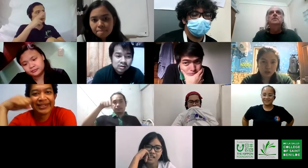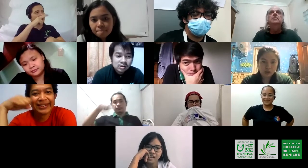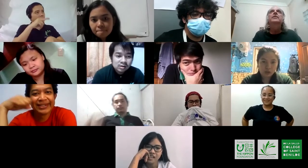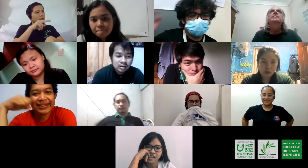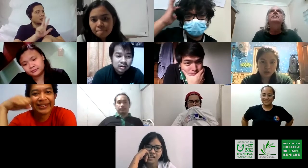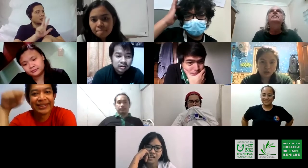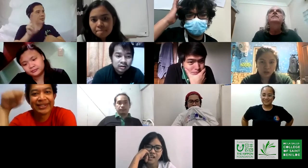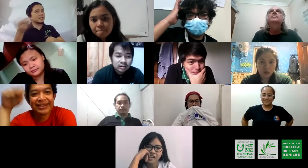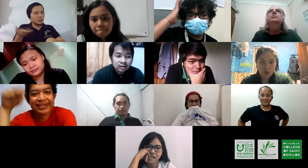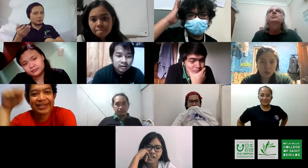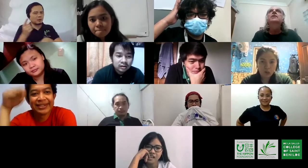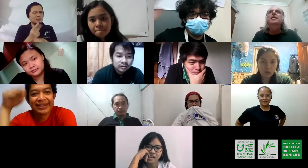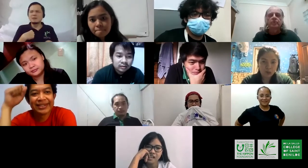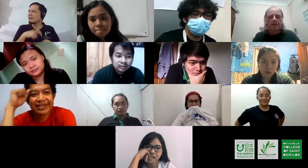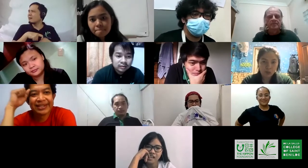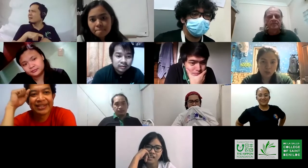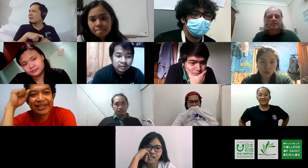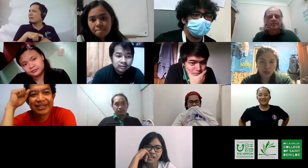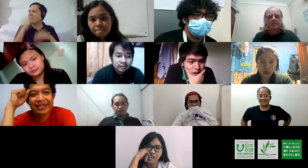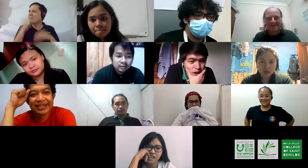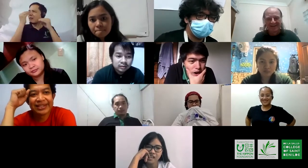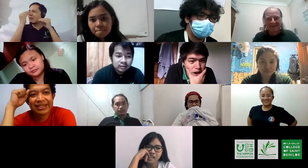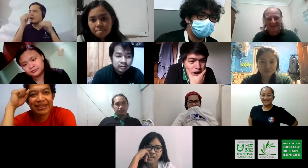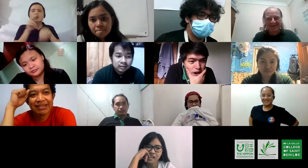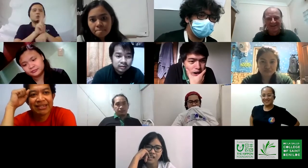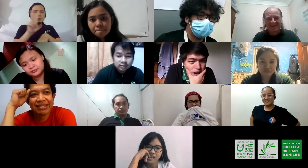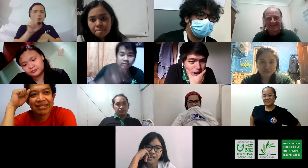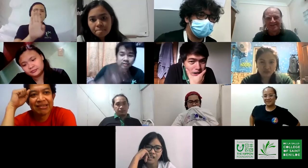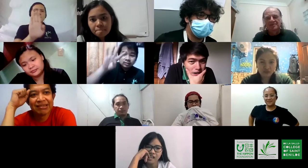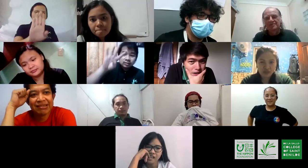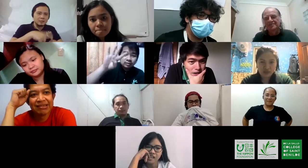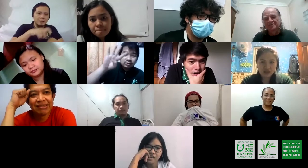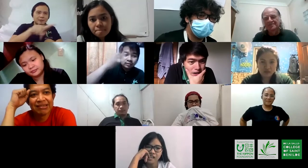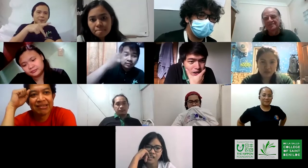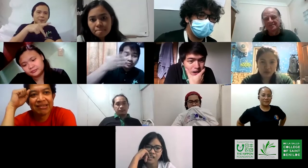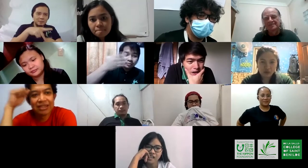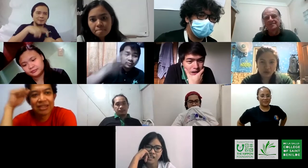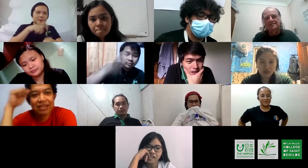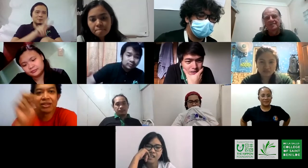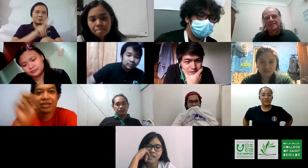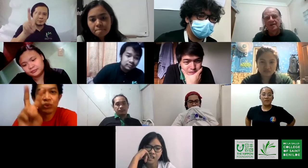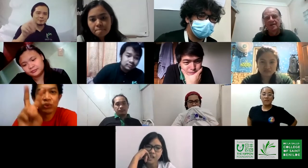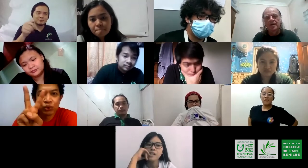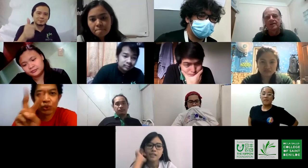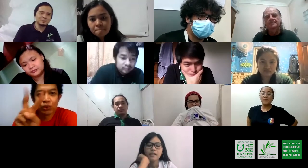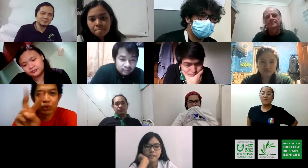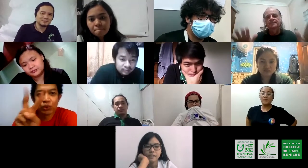Okay, all right. So take care, and we'll see you tomorrow, same